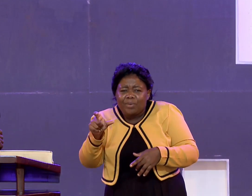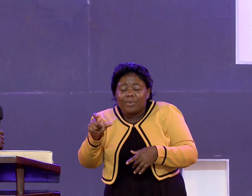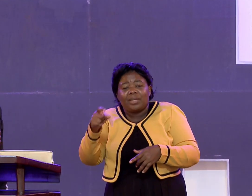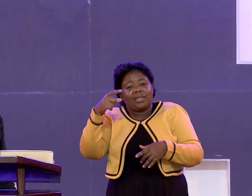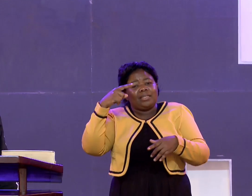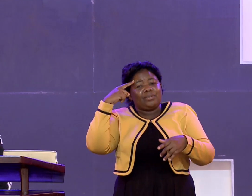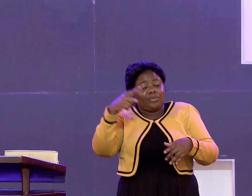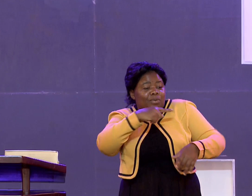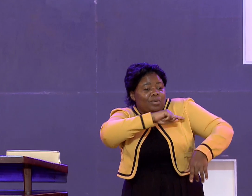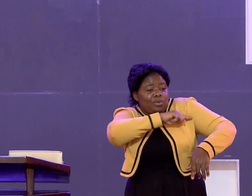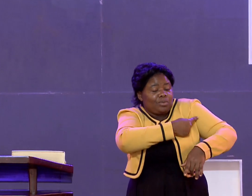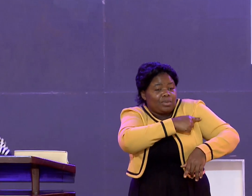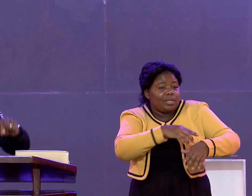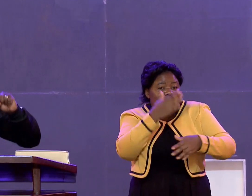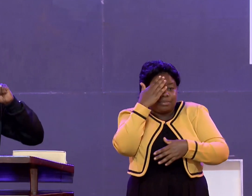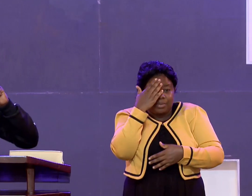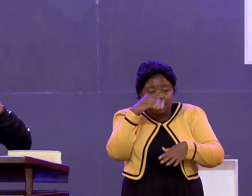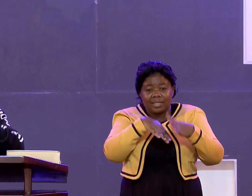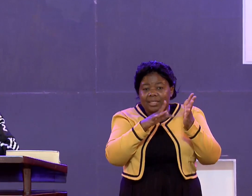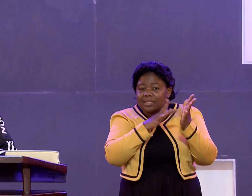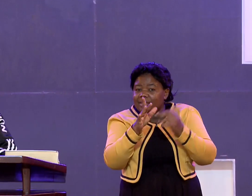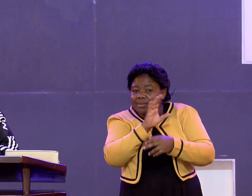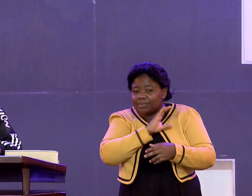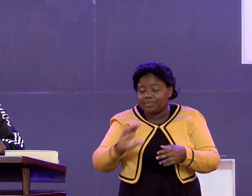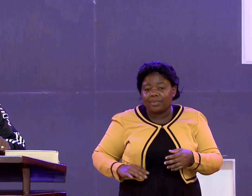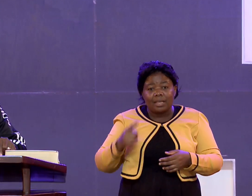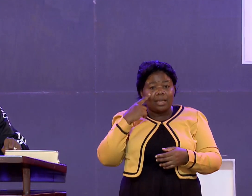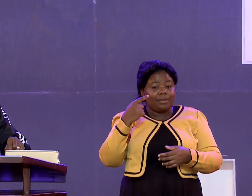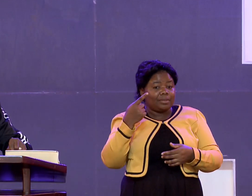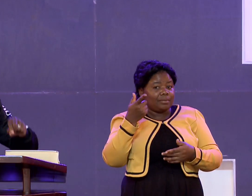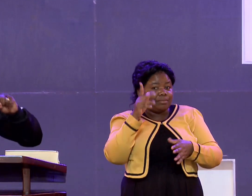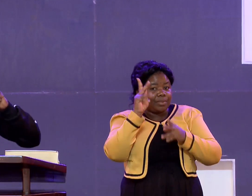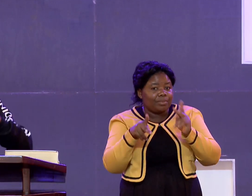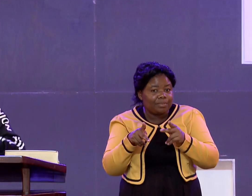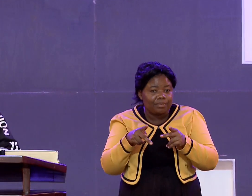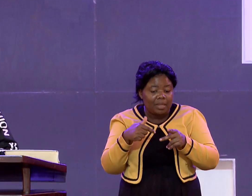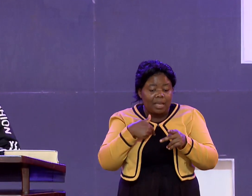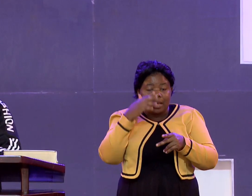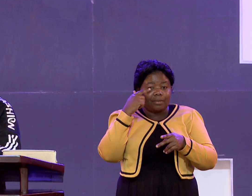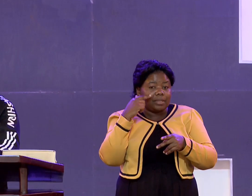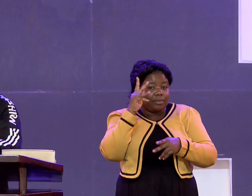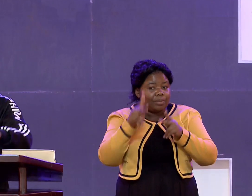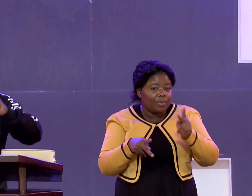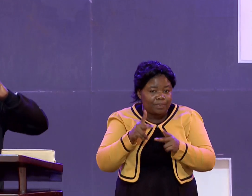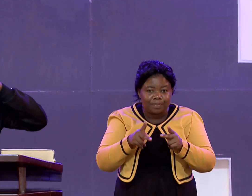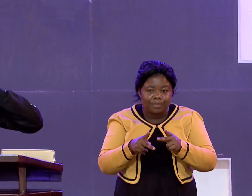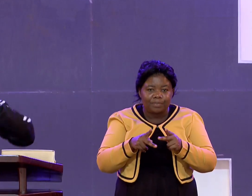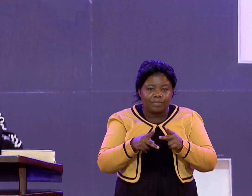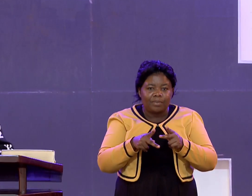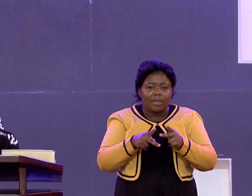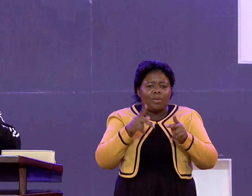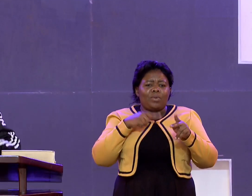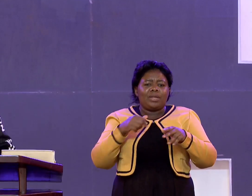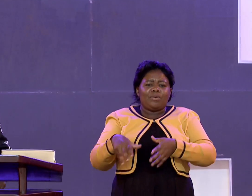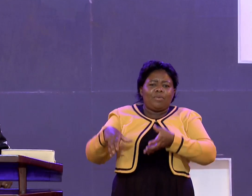week we are entering is a week of immunizing pride in the name of Jesus. I've seen people. Ndabyeka abantu. I have seen people. Ngabayiwa